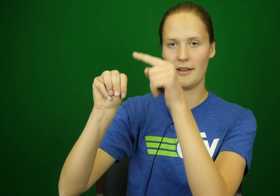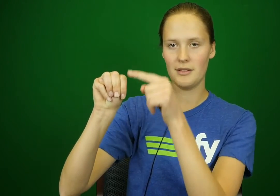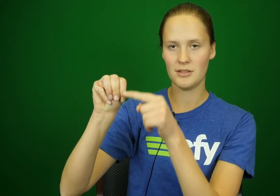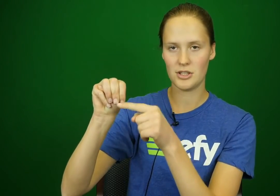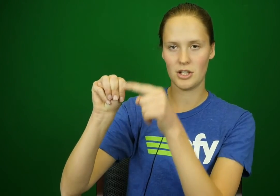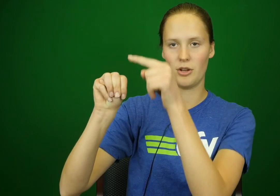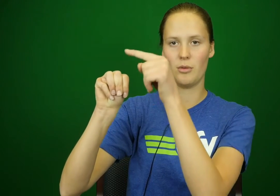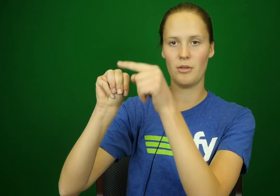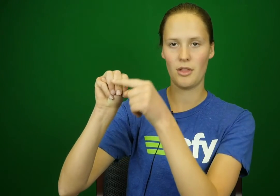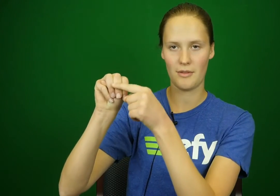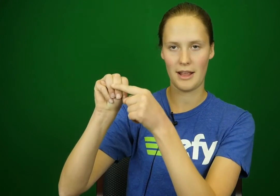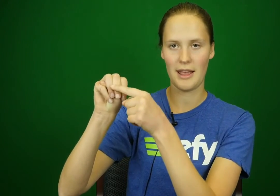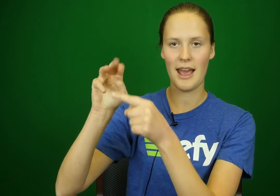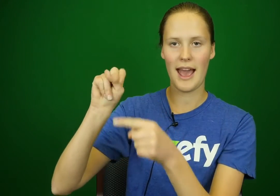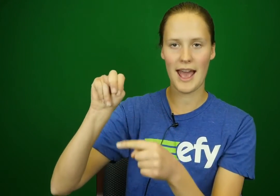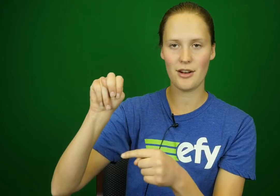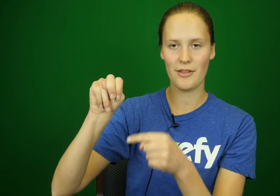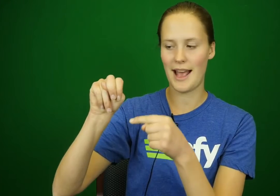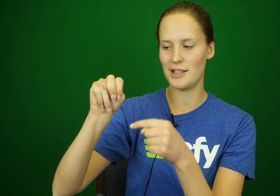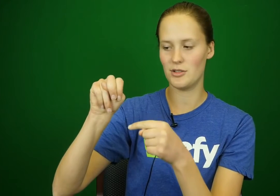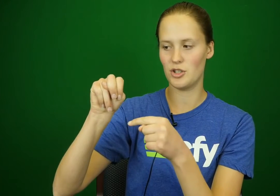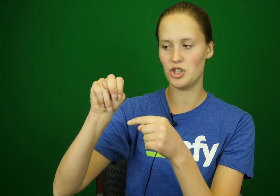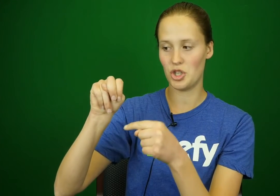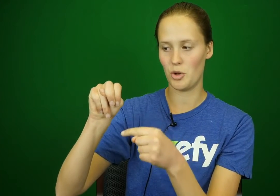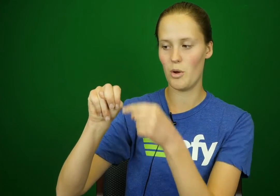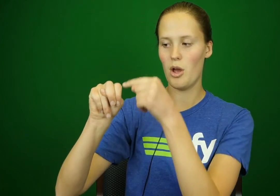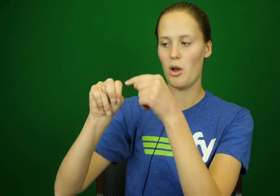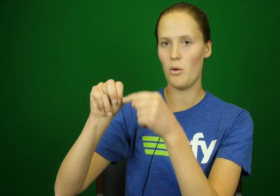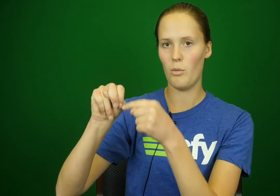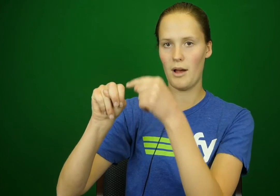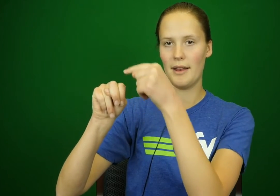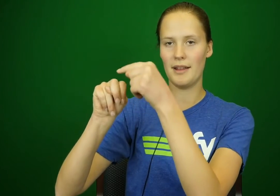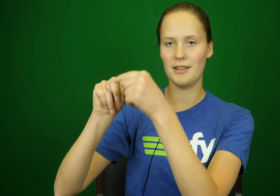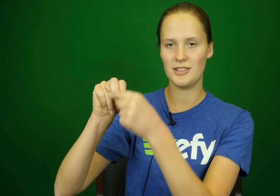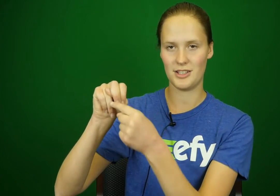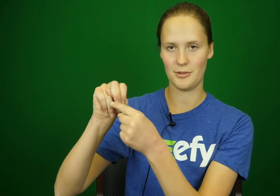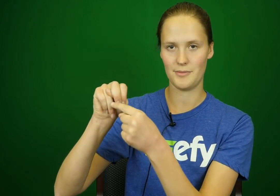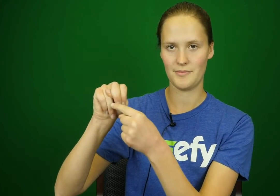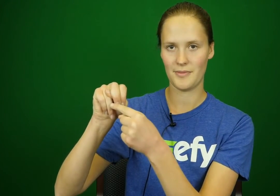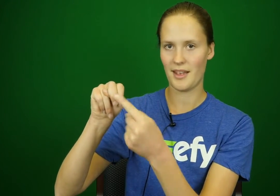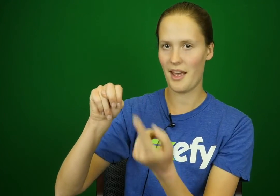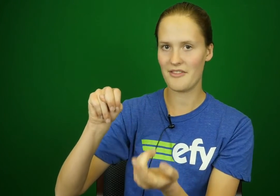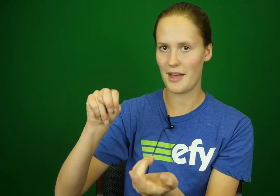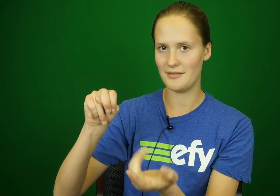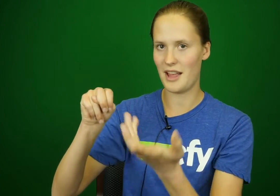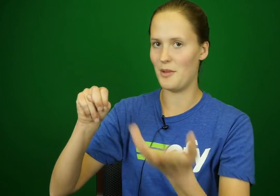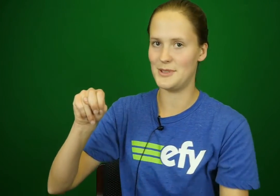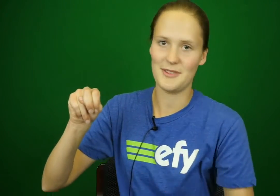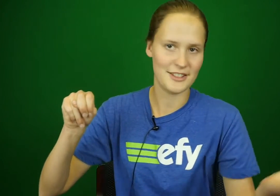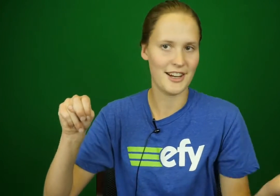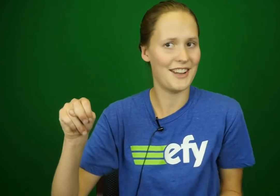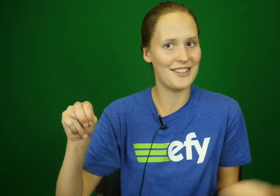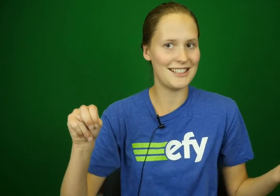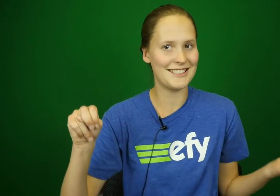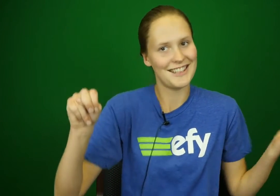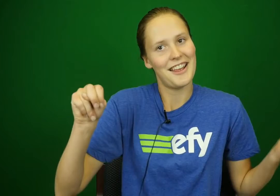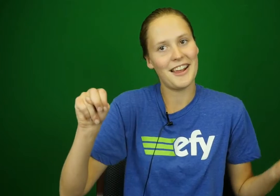1, 2, 3. N only has 2. 1, 2. If that helps you, that's great. If it doesn't, ignore